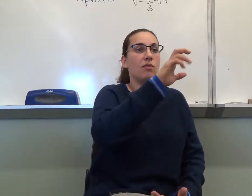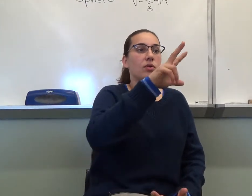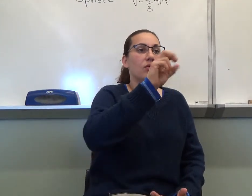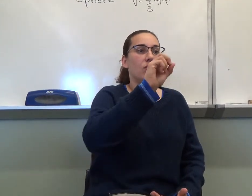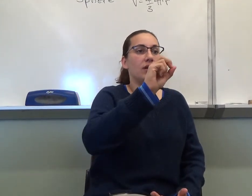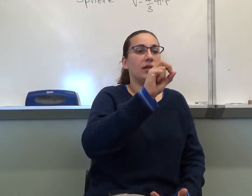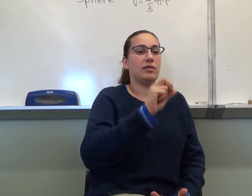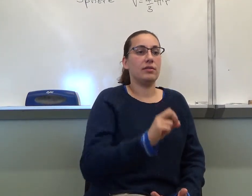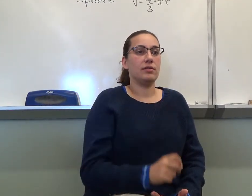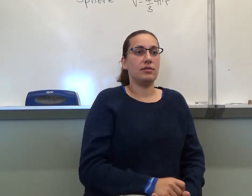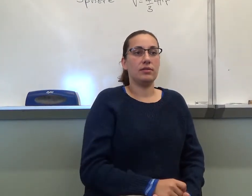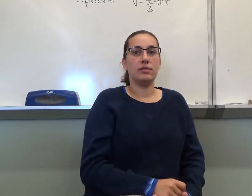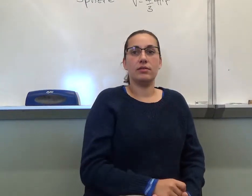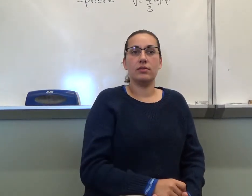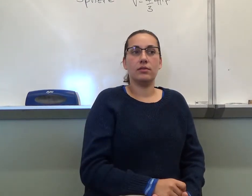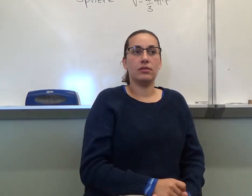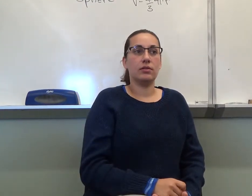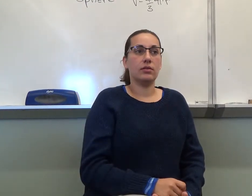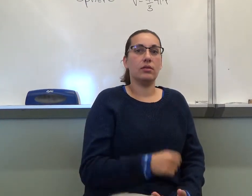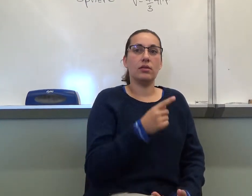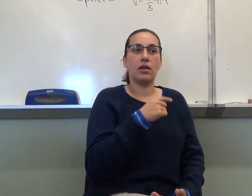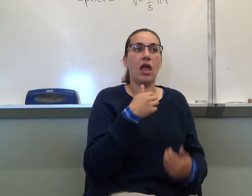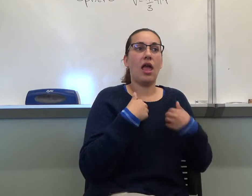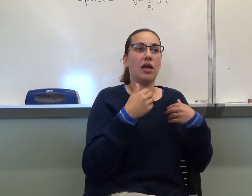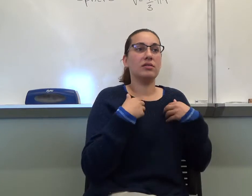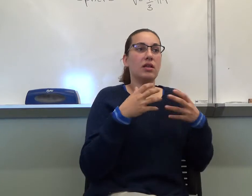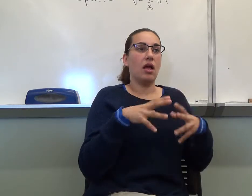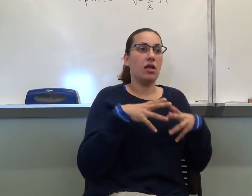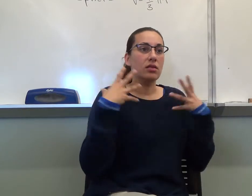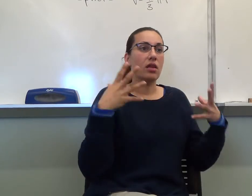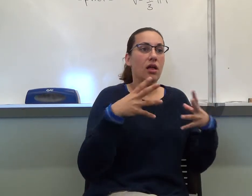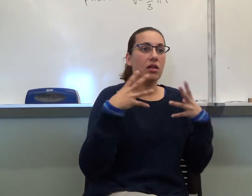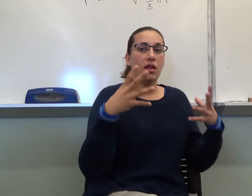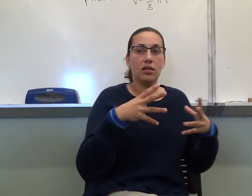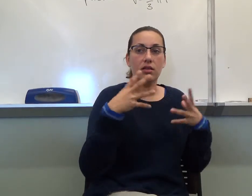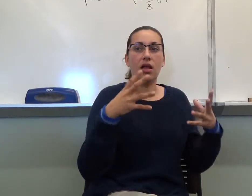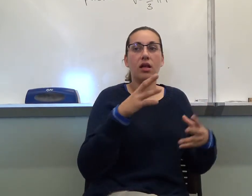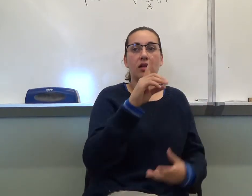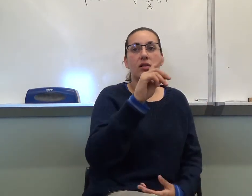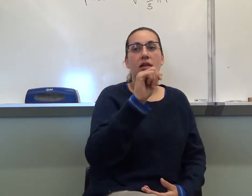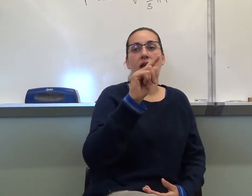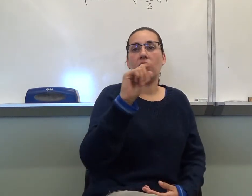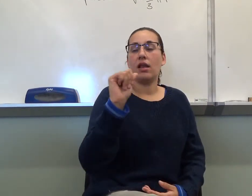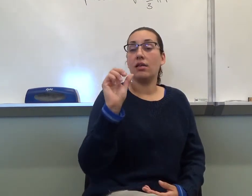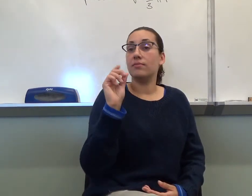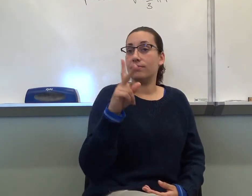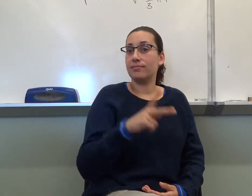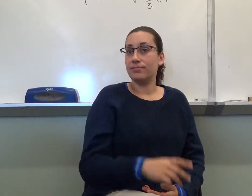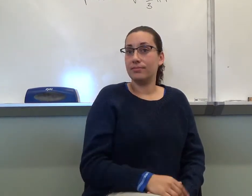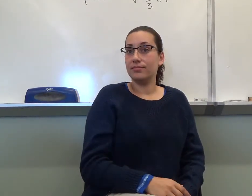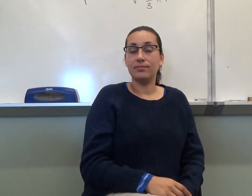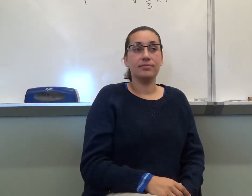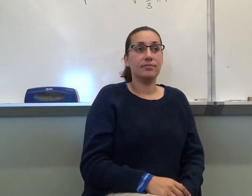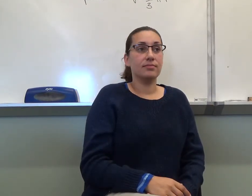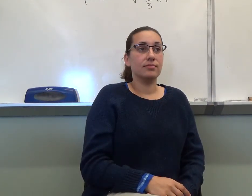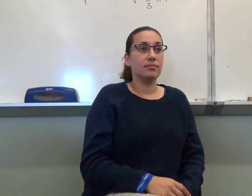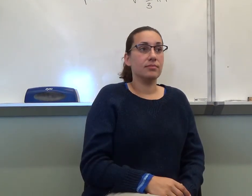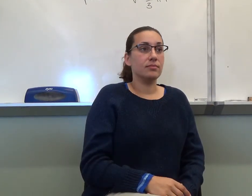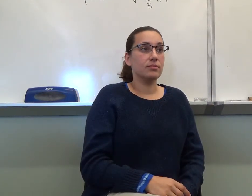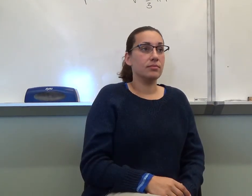Now this table has a huge amount of data in it, and that's the advantage of a table. It says, it summarizes